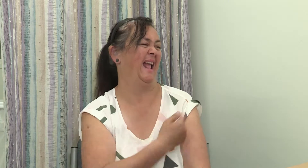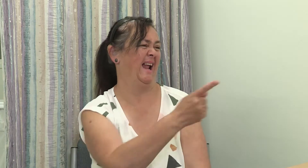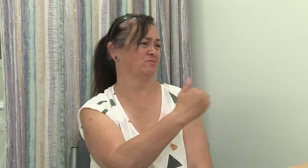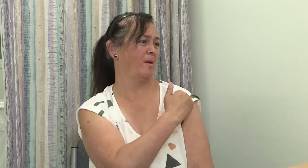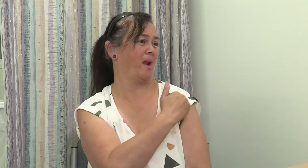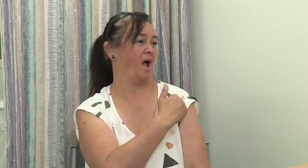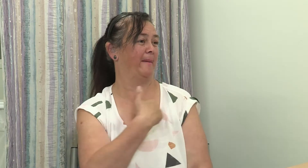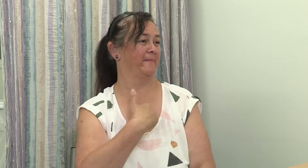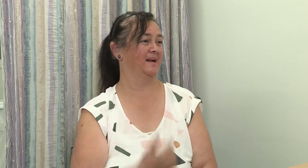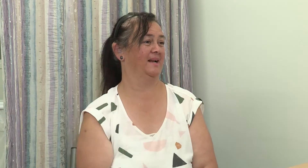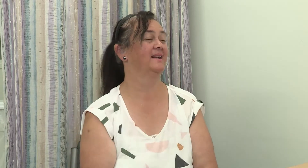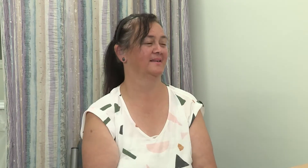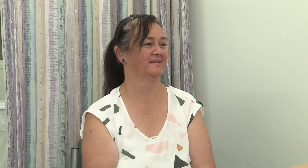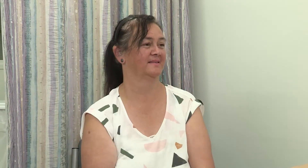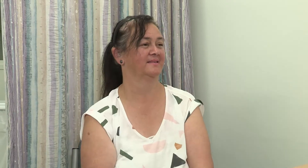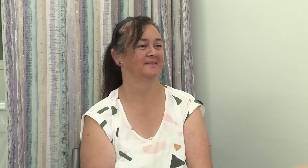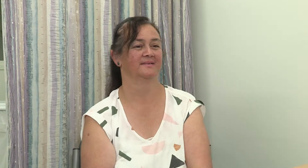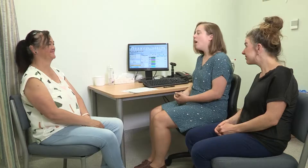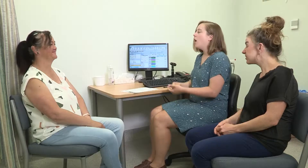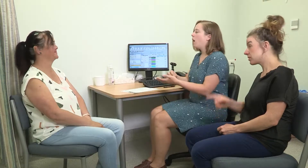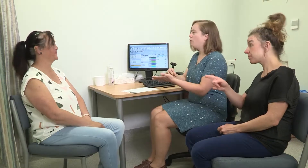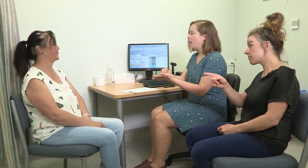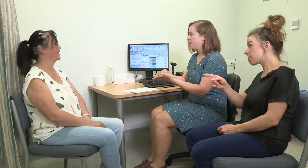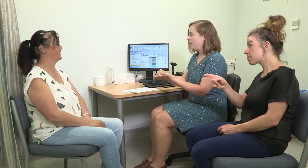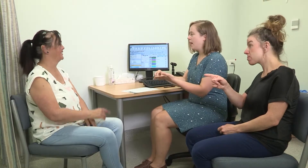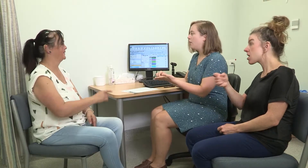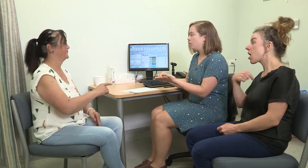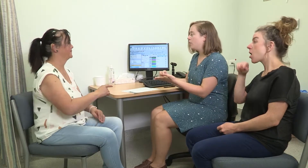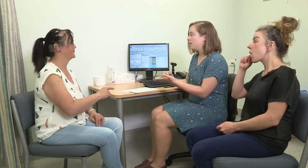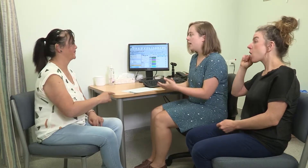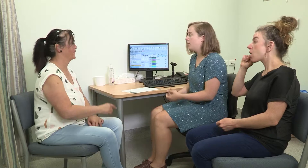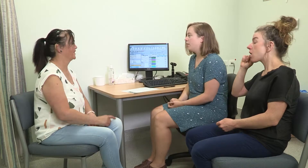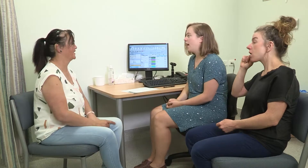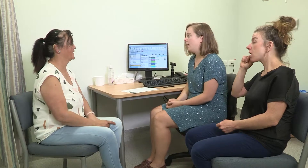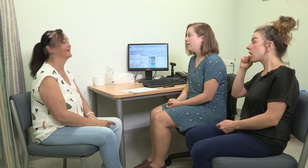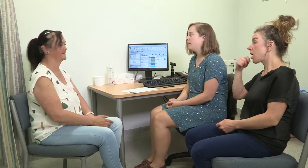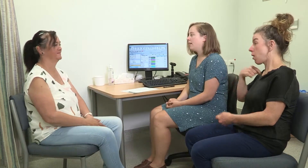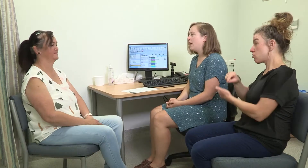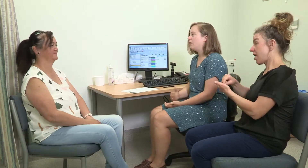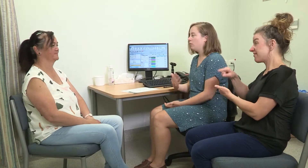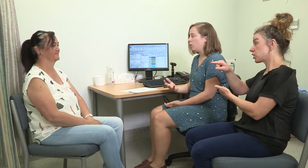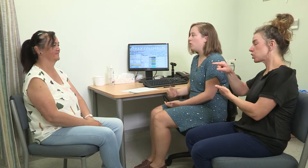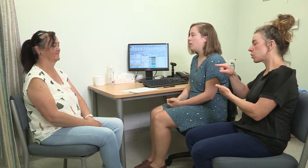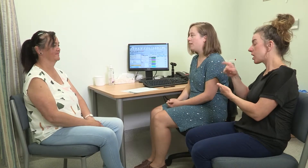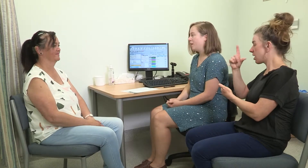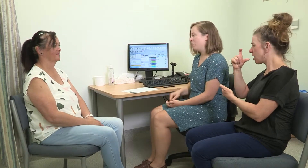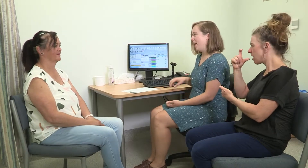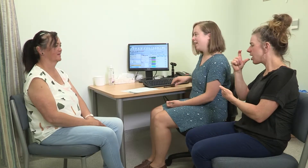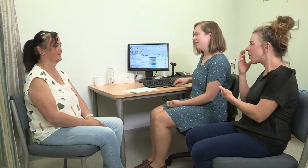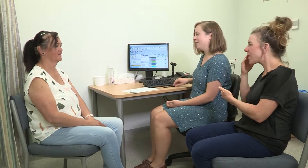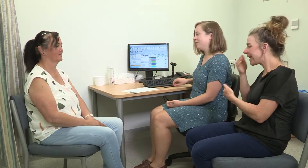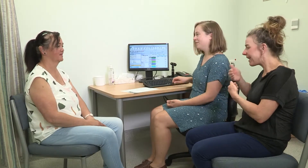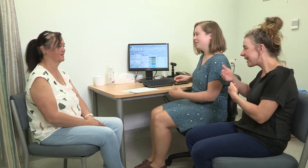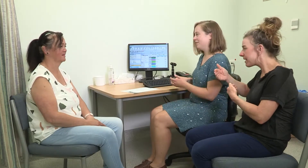Yep. Can you let me know about the 1 month? I'll write down how you're going to take your inhalers and when you need to come